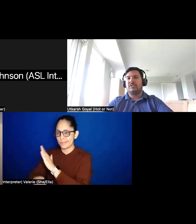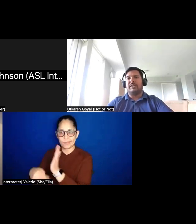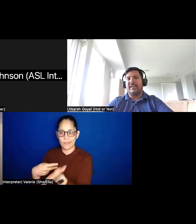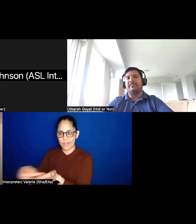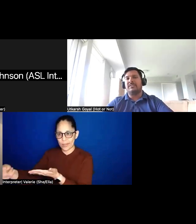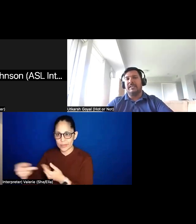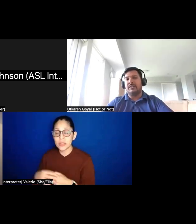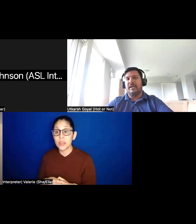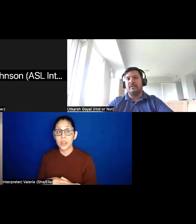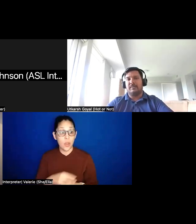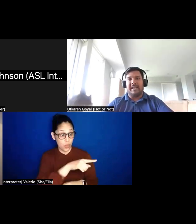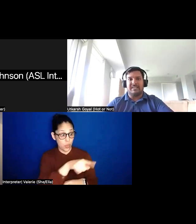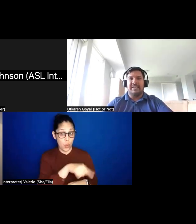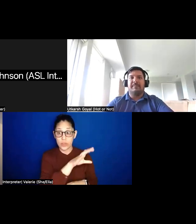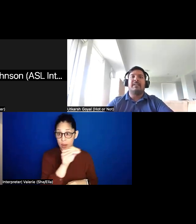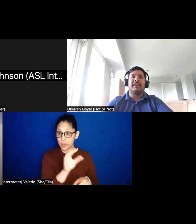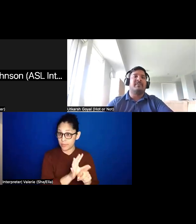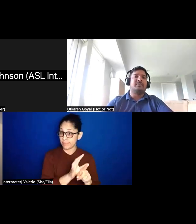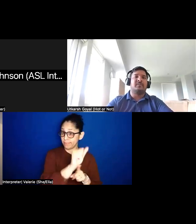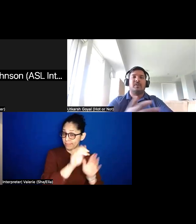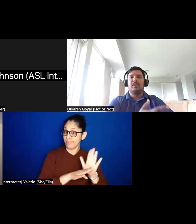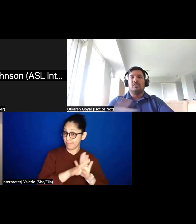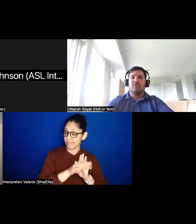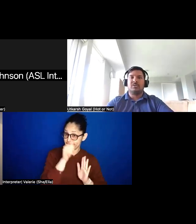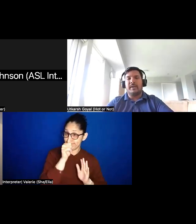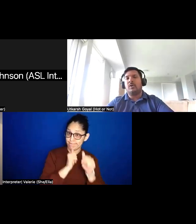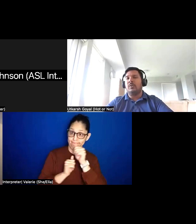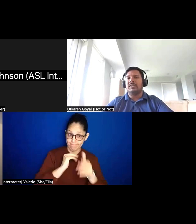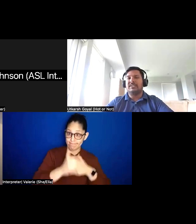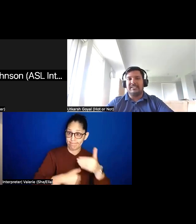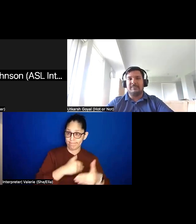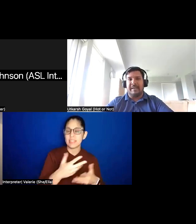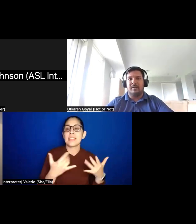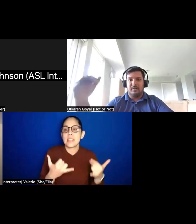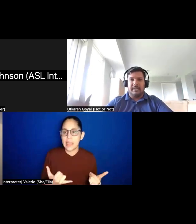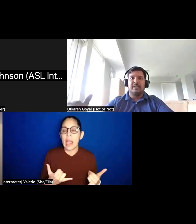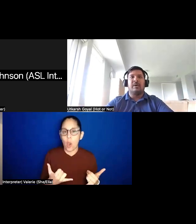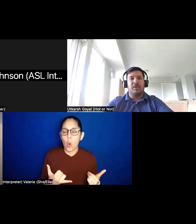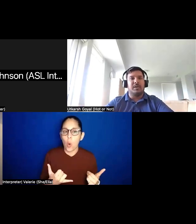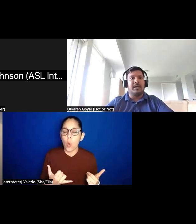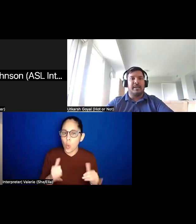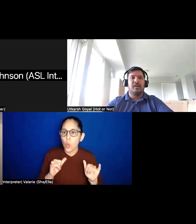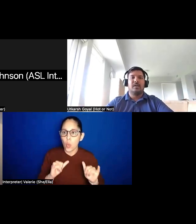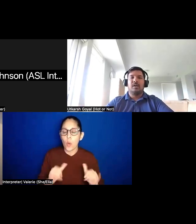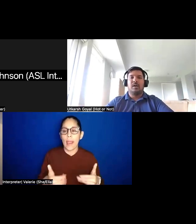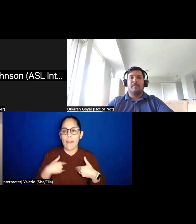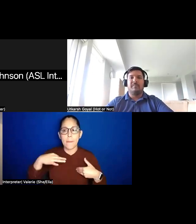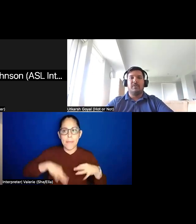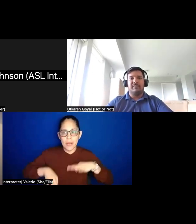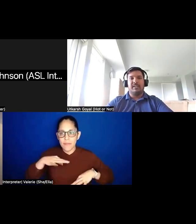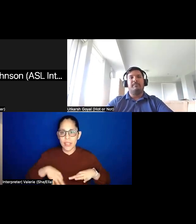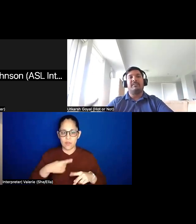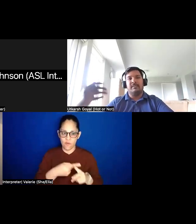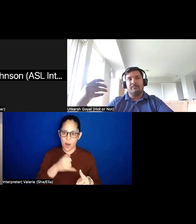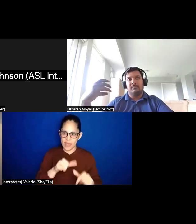sail through those tough times, now they are actually reaping the benefits of those 1 or 2 years that they spent in the downturn. And,